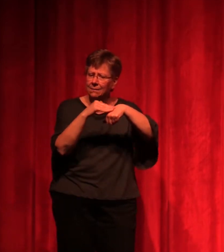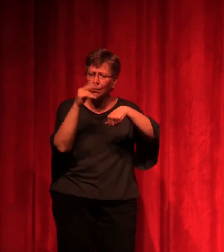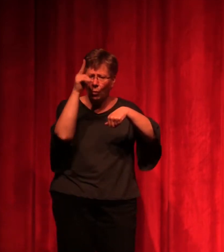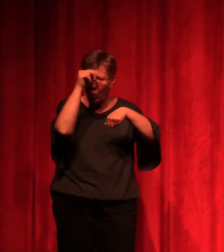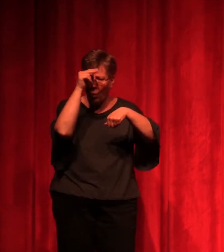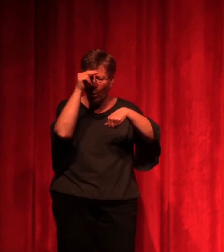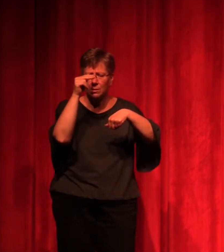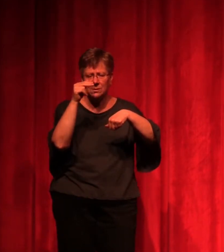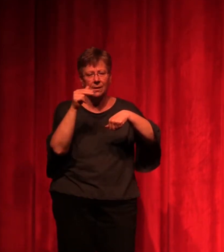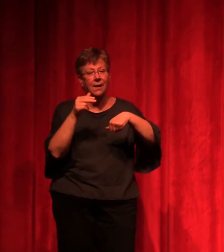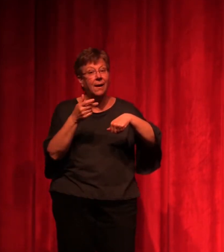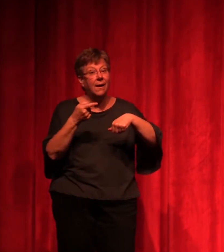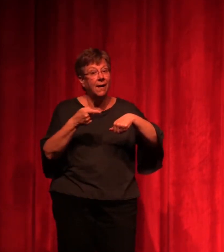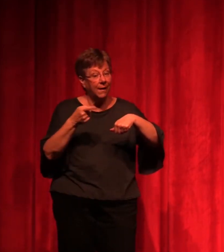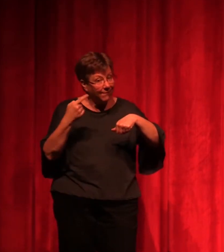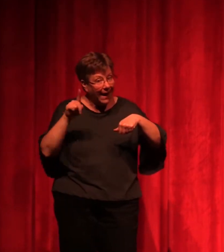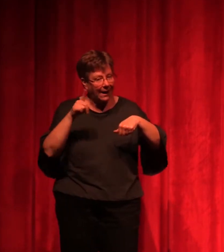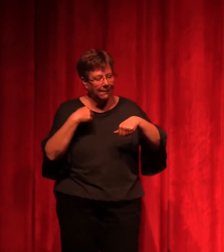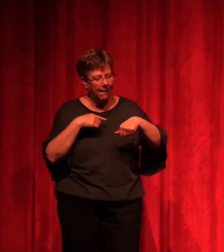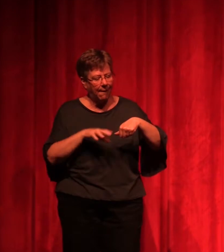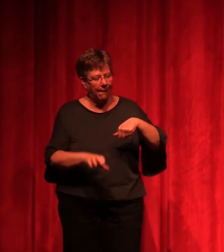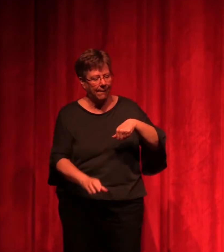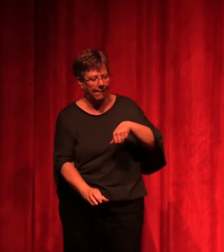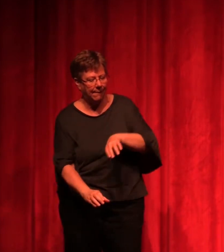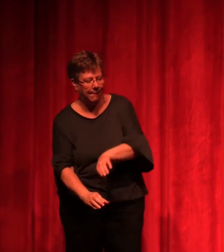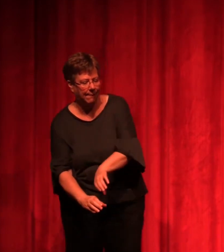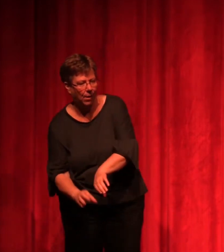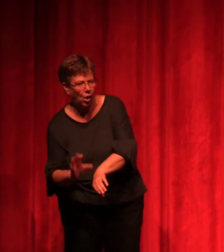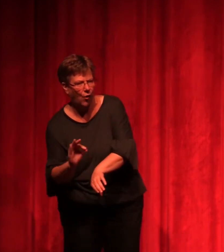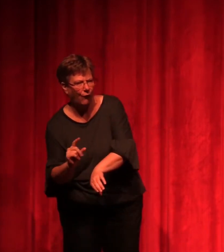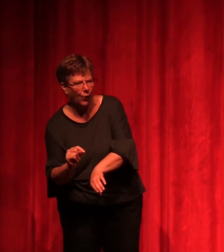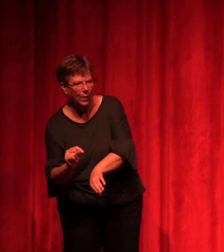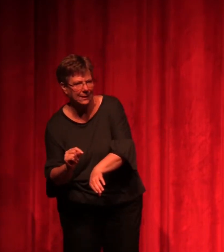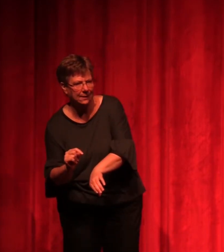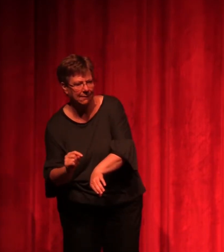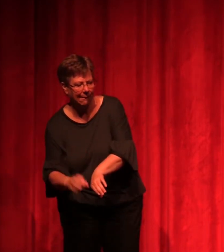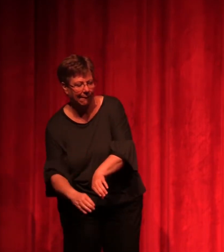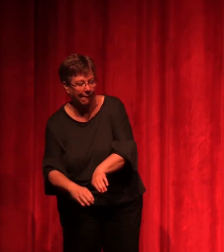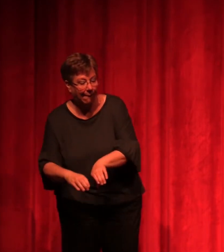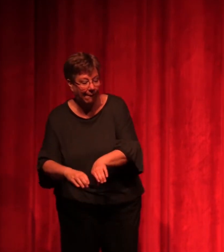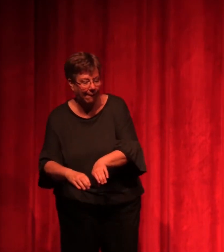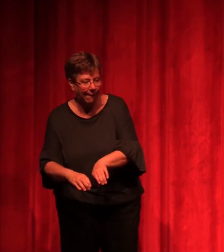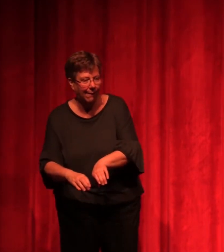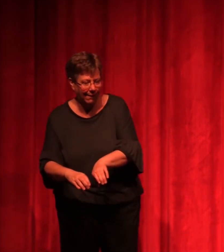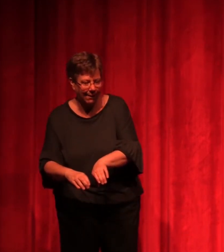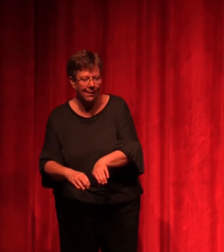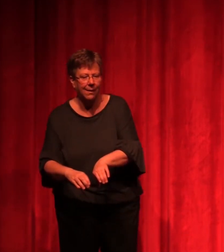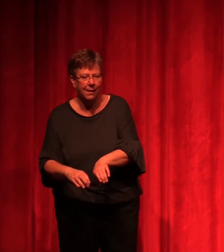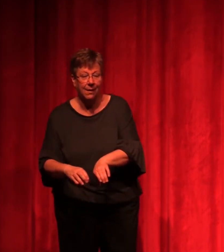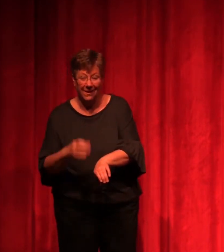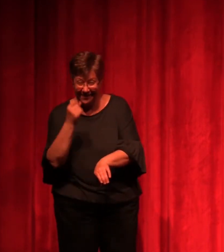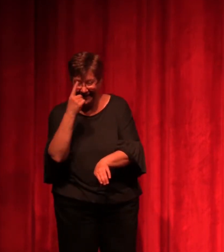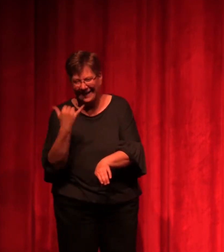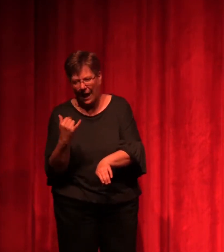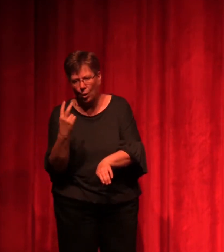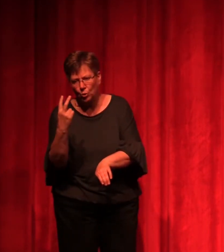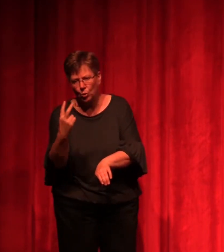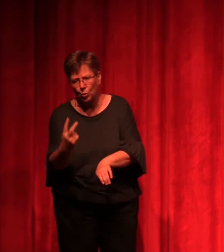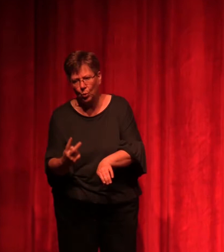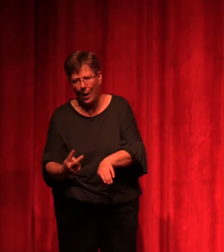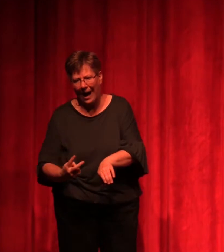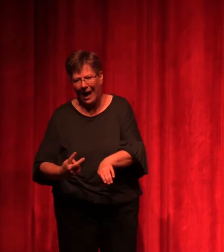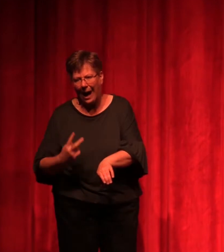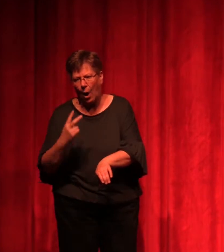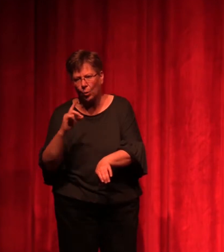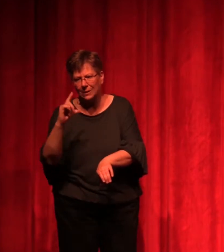I get back to the foot, and I finally got a foot up, and then another foot, and it was probably 2 hours, and everybody had long cleared out as soon as they saw that there wasn't going to be a show